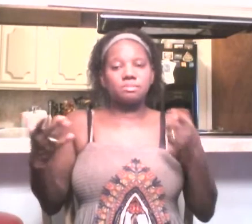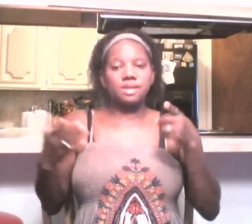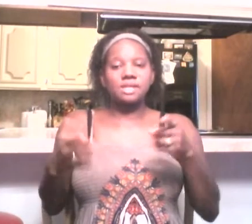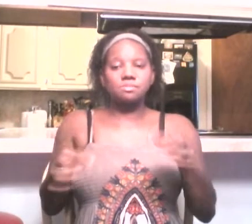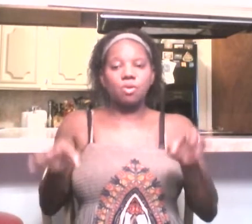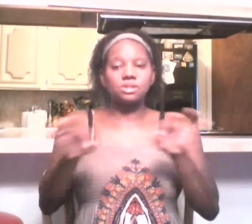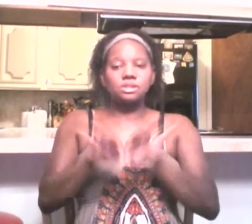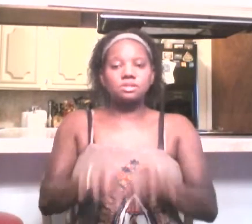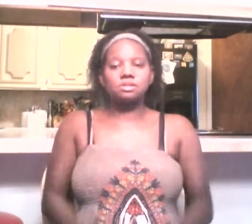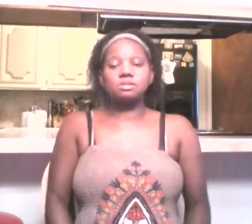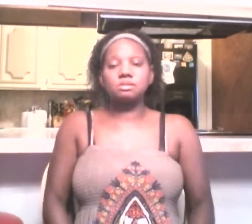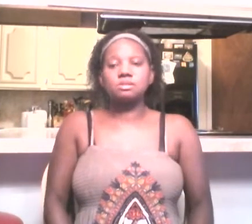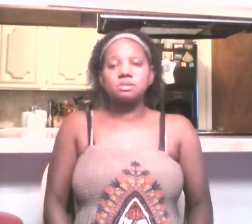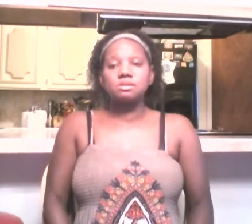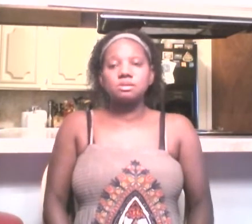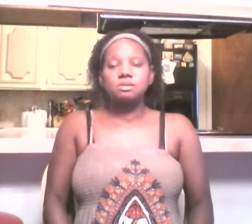And that's important.